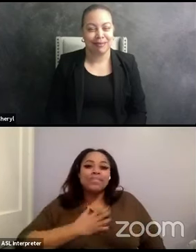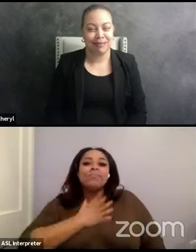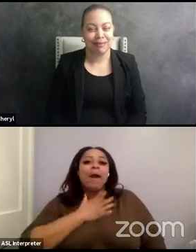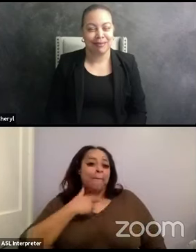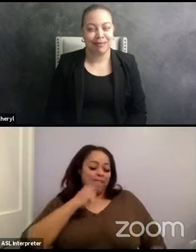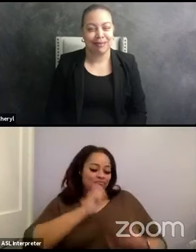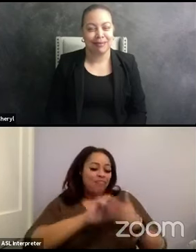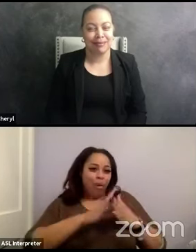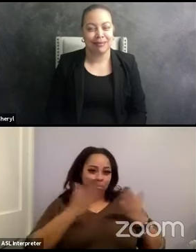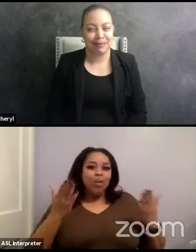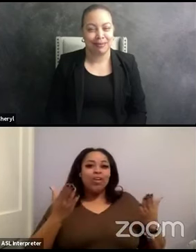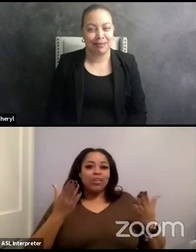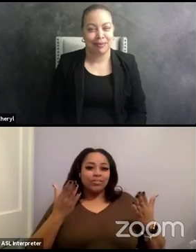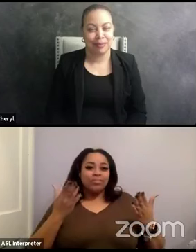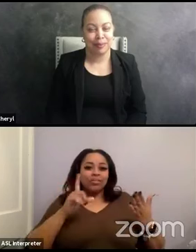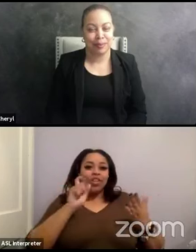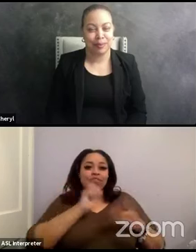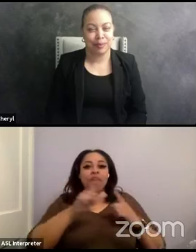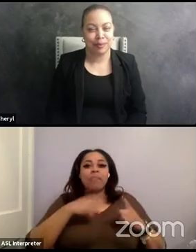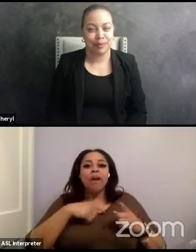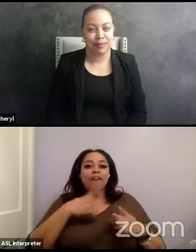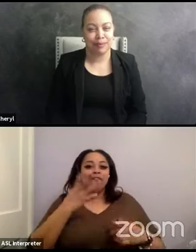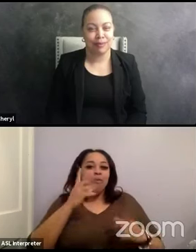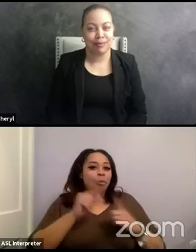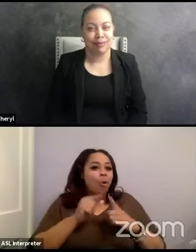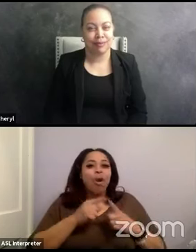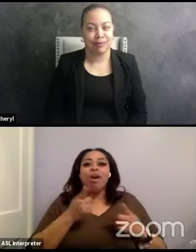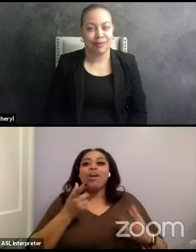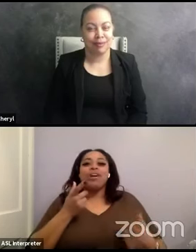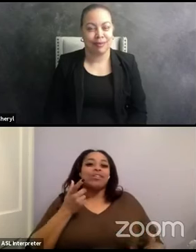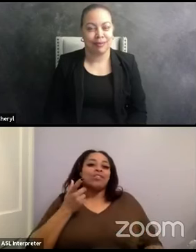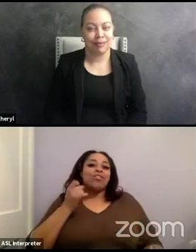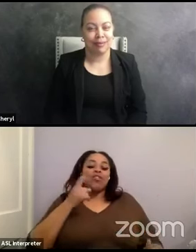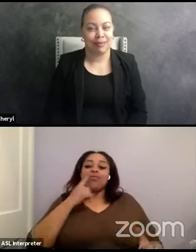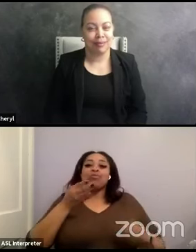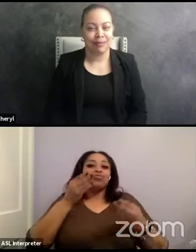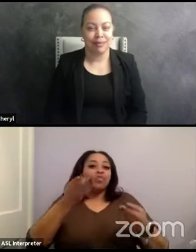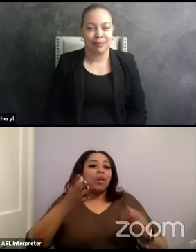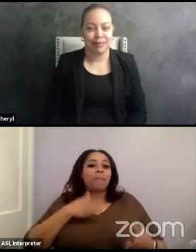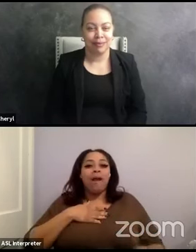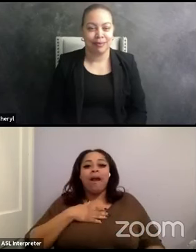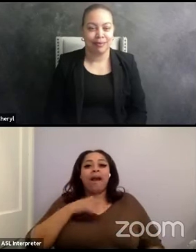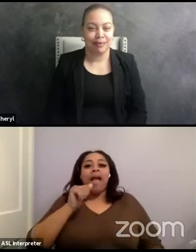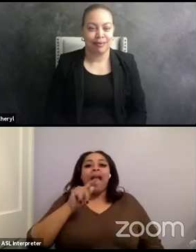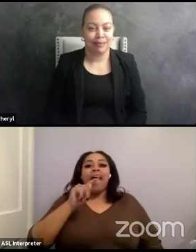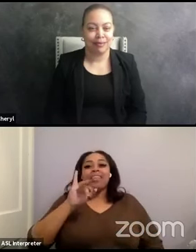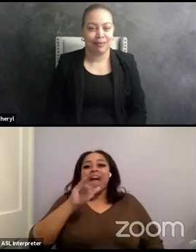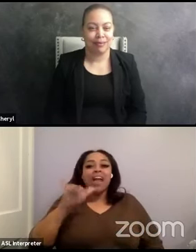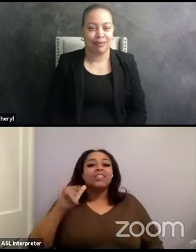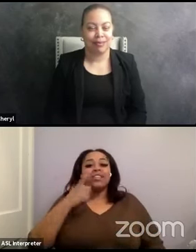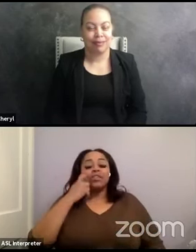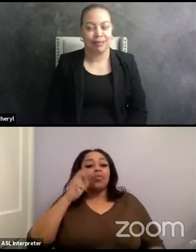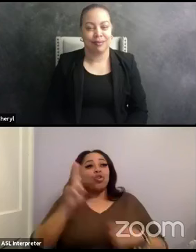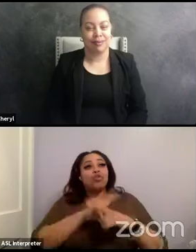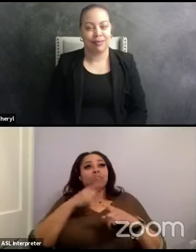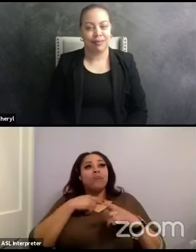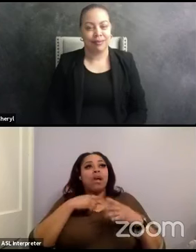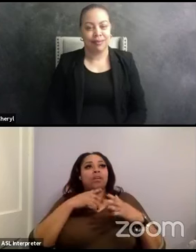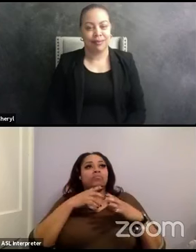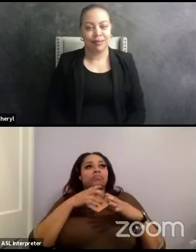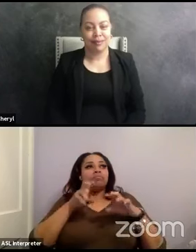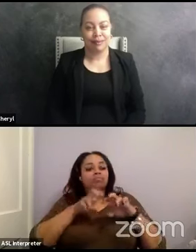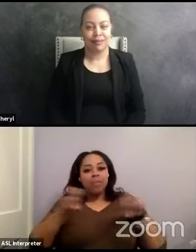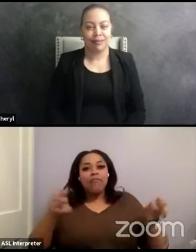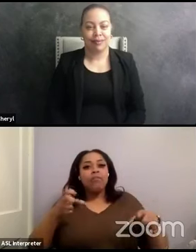as well, and so you could write my foreword, or if you want to contribute to my anthology, because I want to use my platform to uplift as